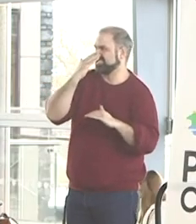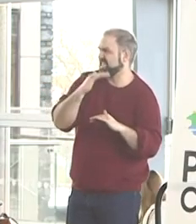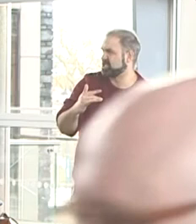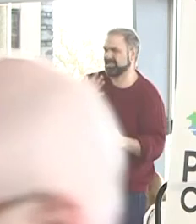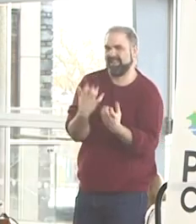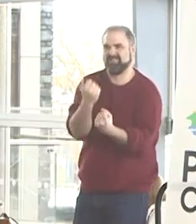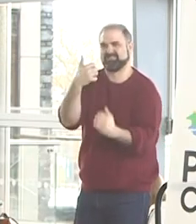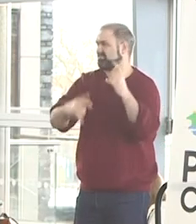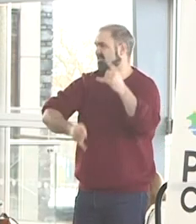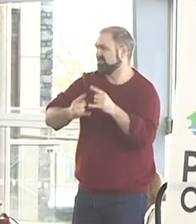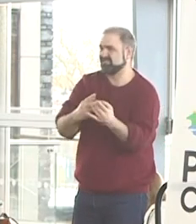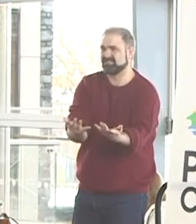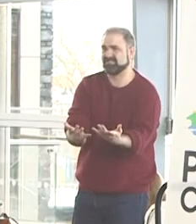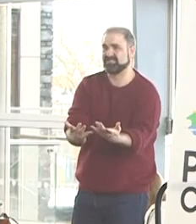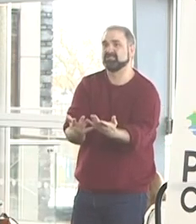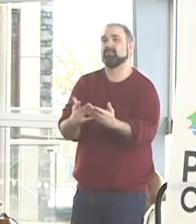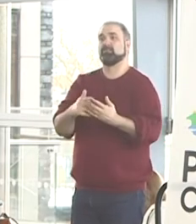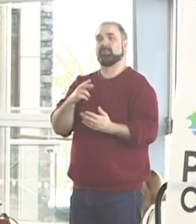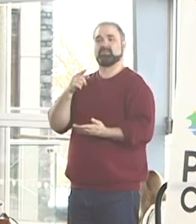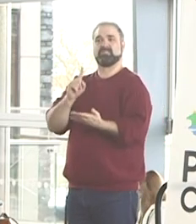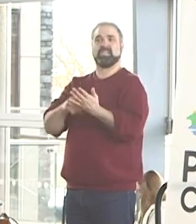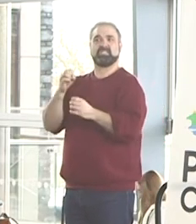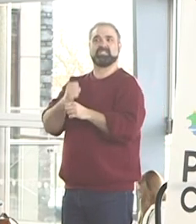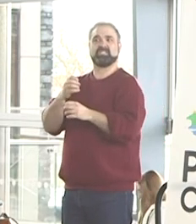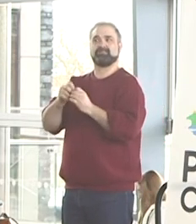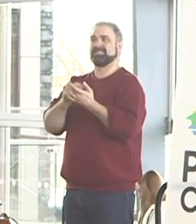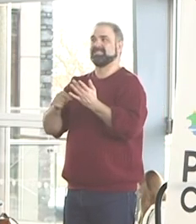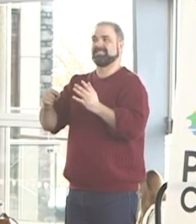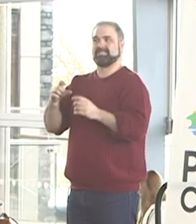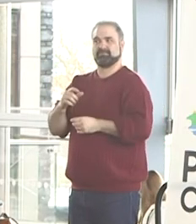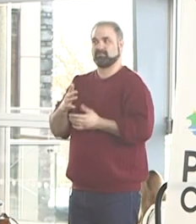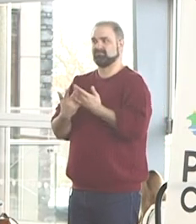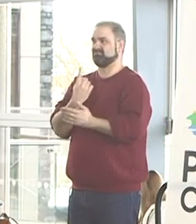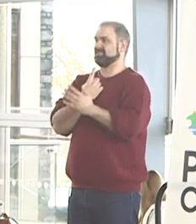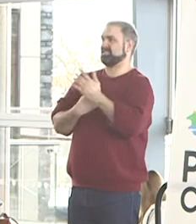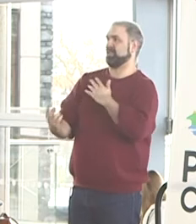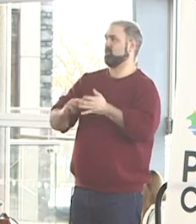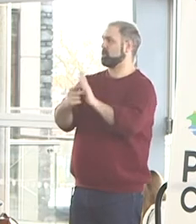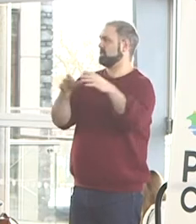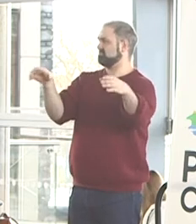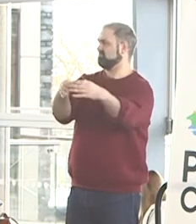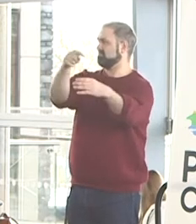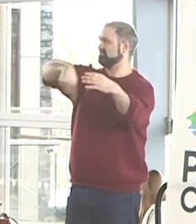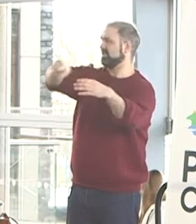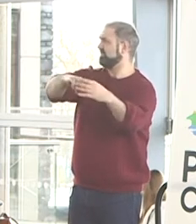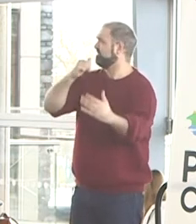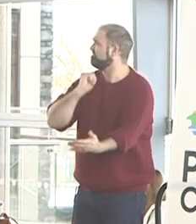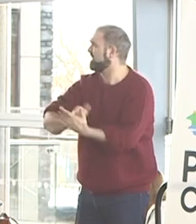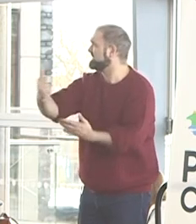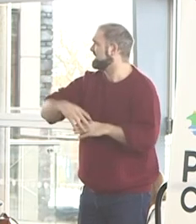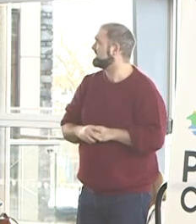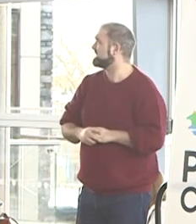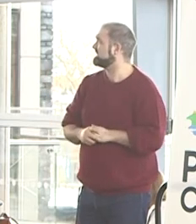Consequently, London Gay Teenage Group, LGTG, was self-organised, which was a remarkable thing, you